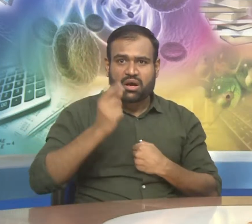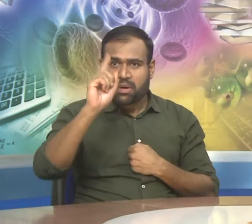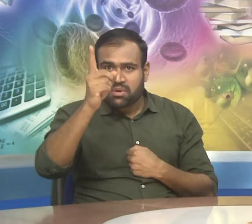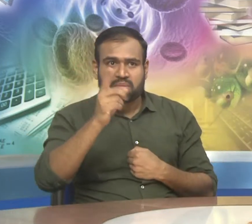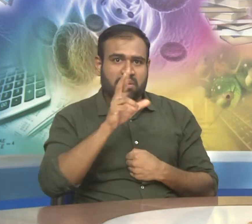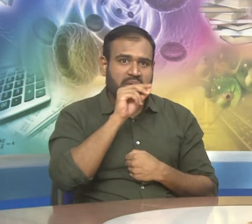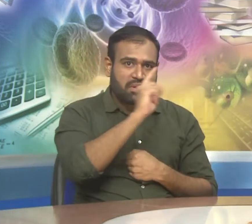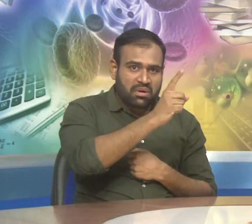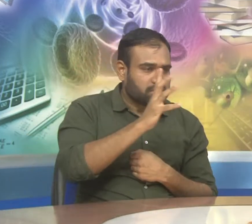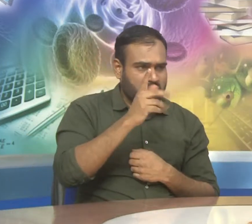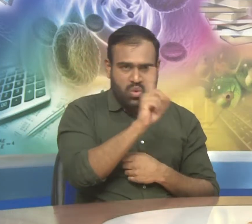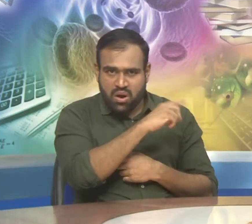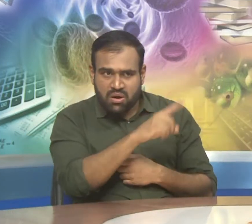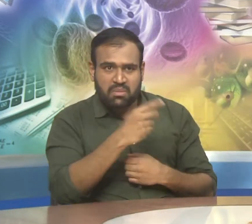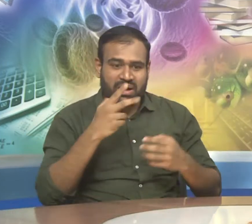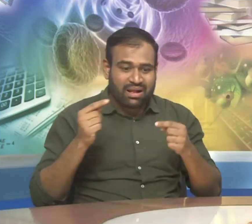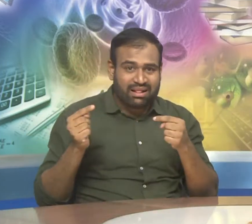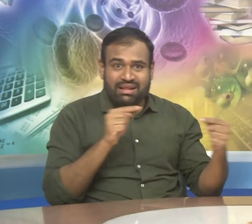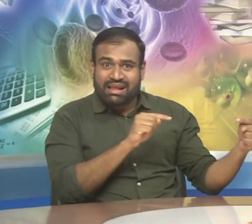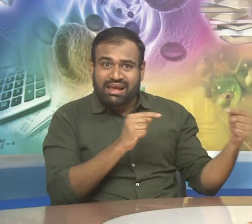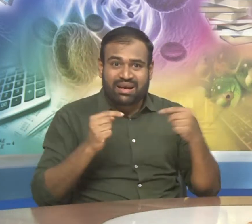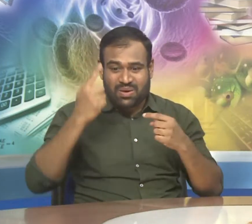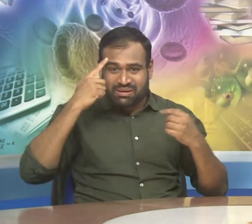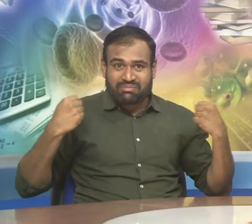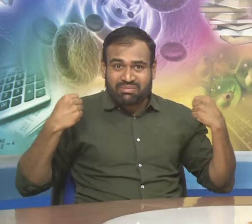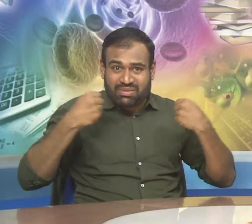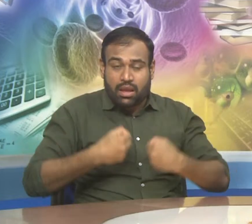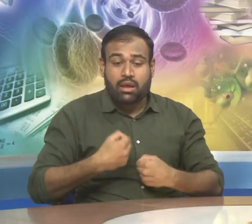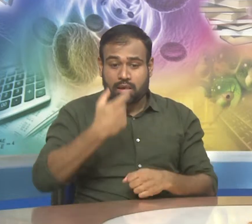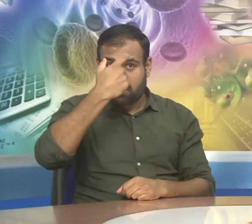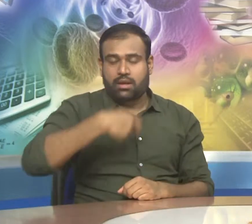cause of another in a court of law.